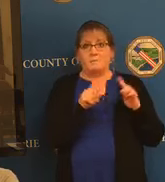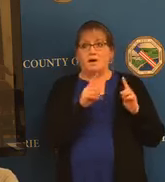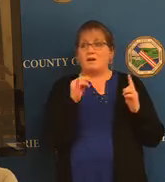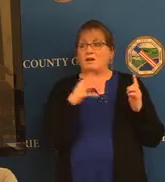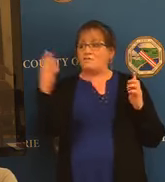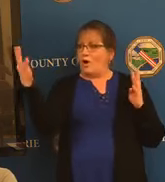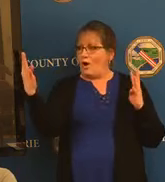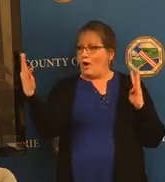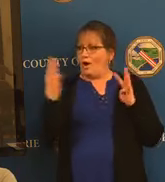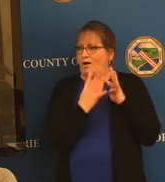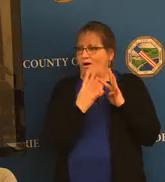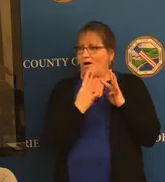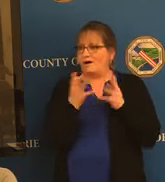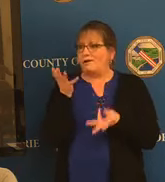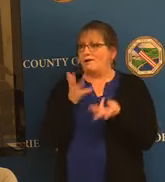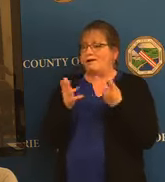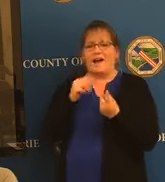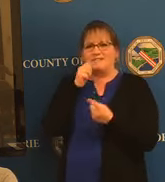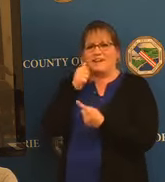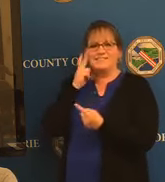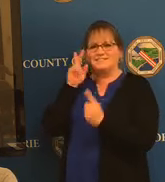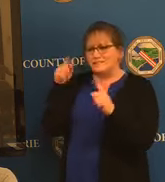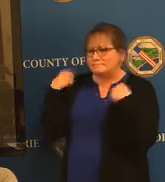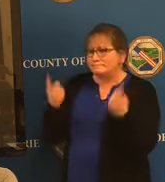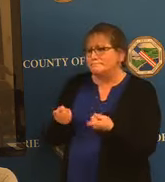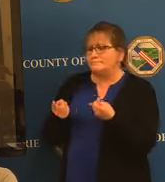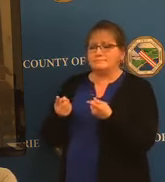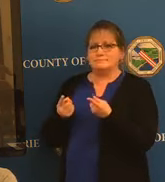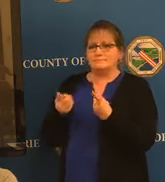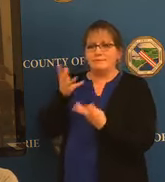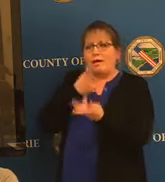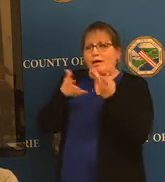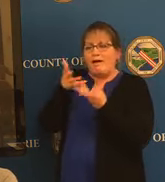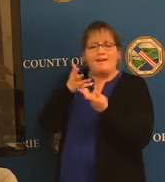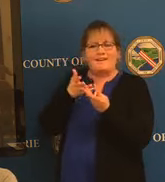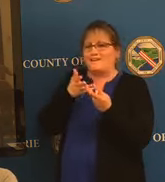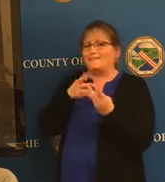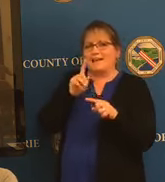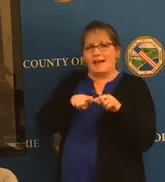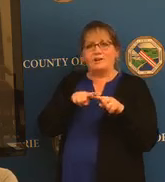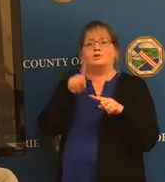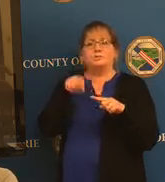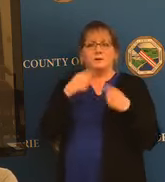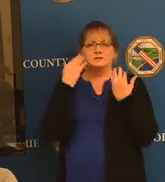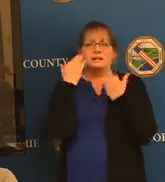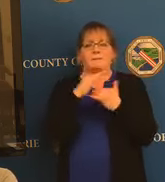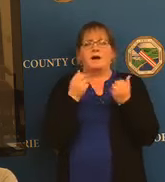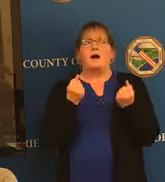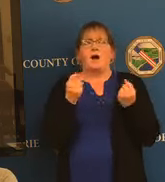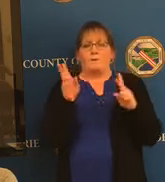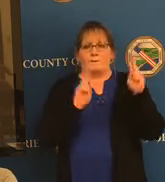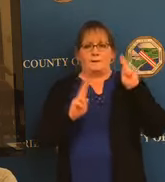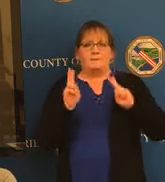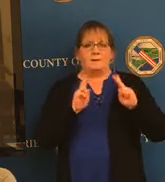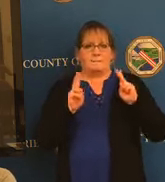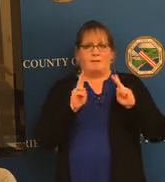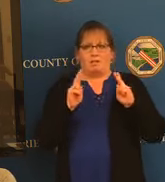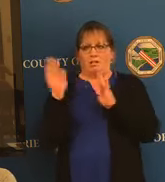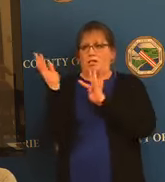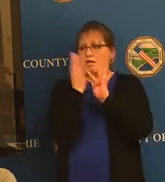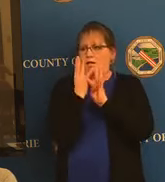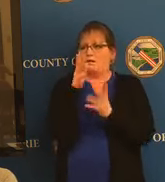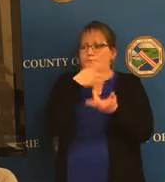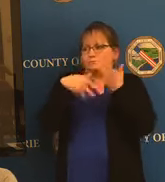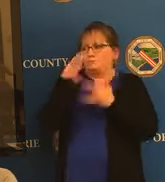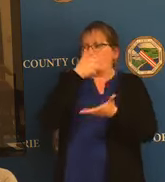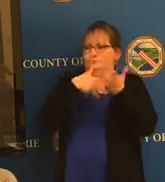people that you haven't been around. So that's why the guidance are you have to limit the amount of opportunity for people to